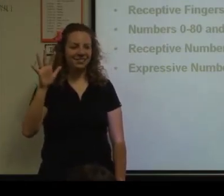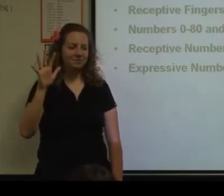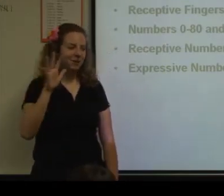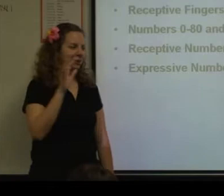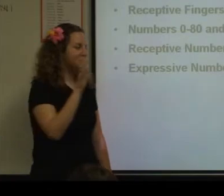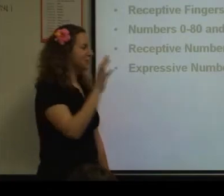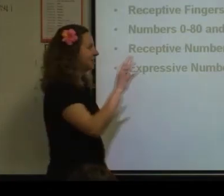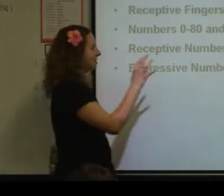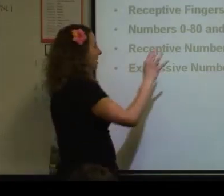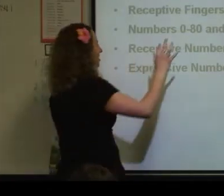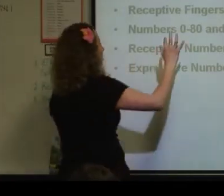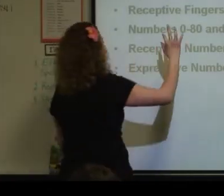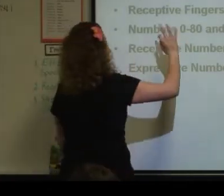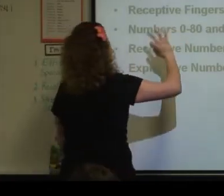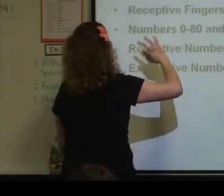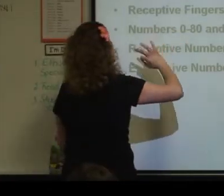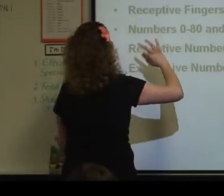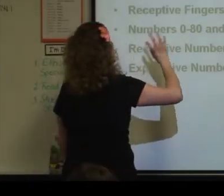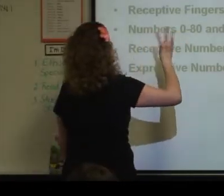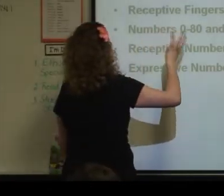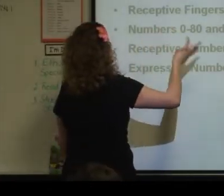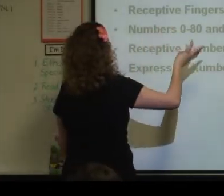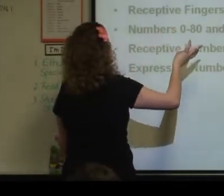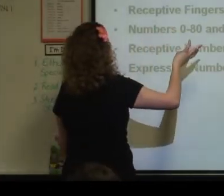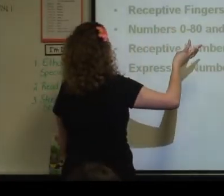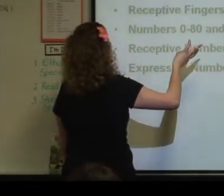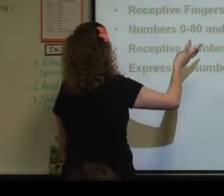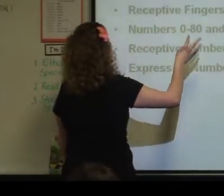95. Bigger number to the inside. 96,